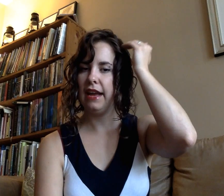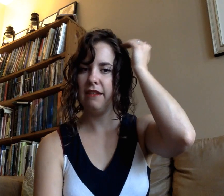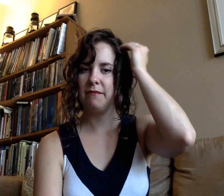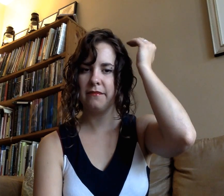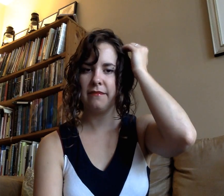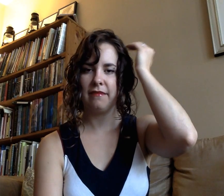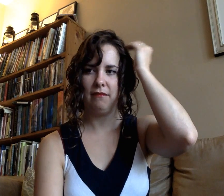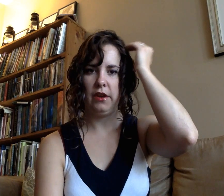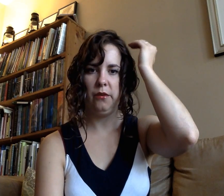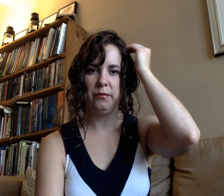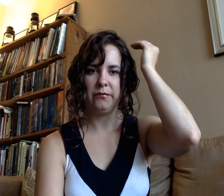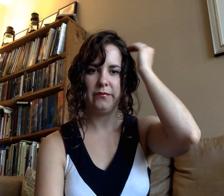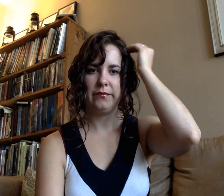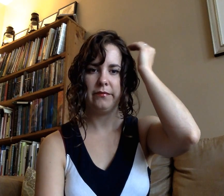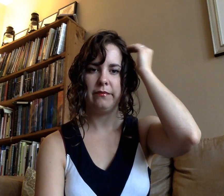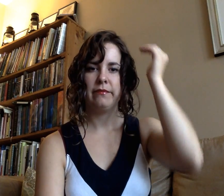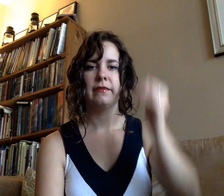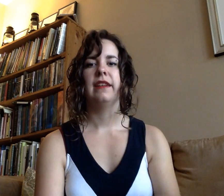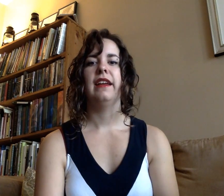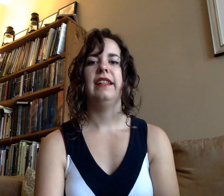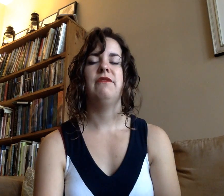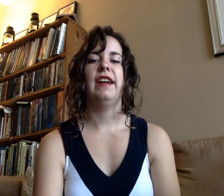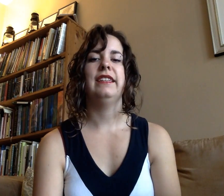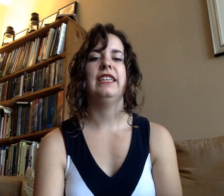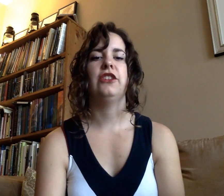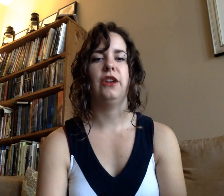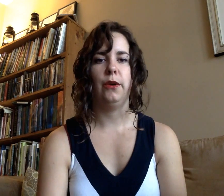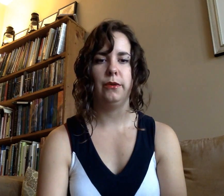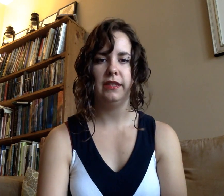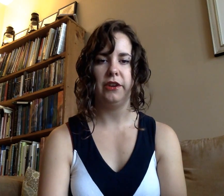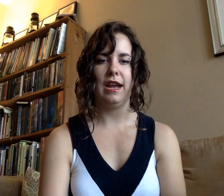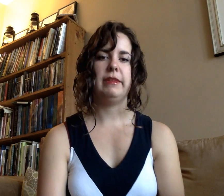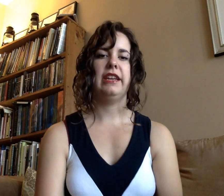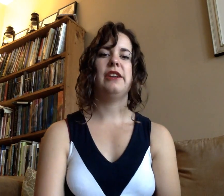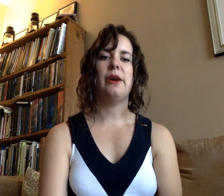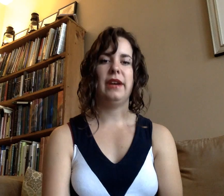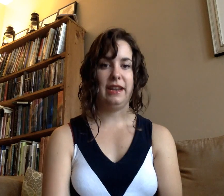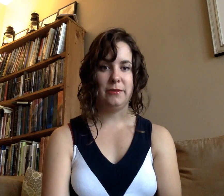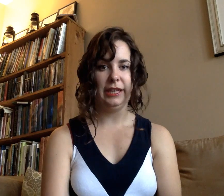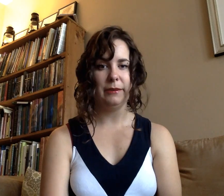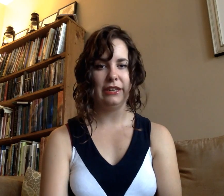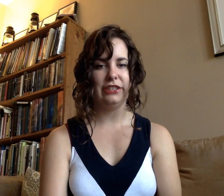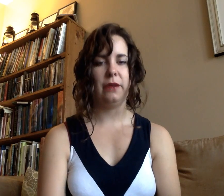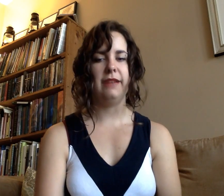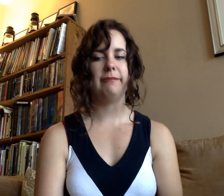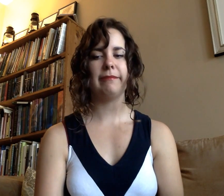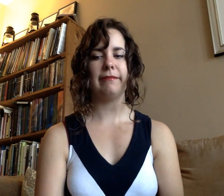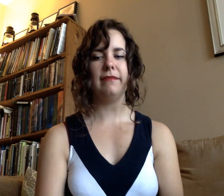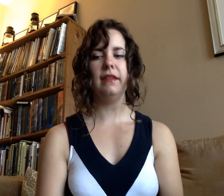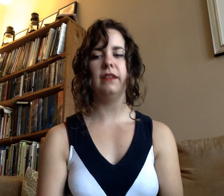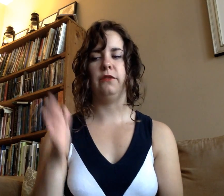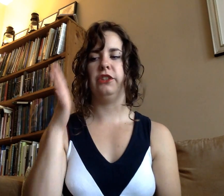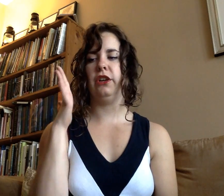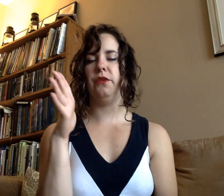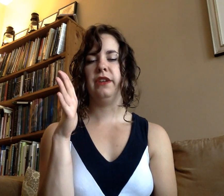head. No. And then finally, show. So if you're happy and you know it and you really want to show it. So for show,